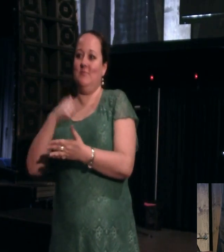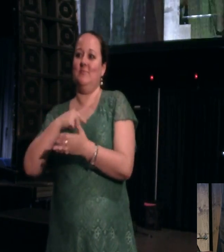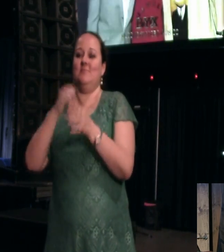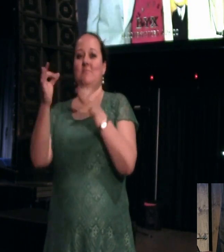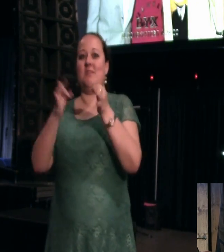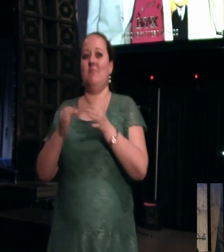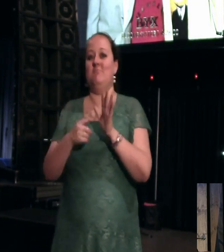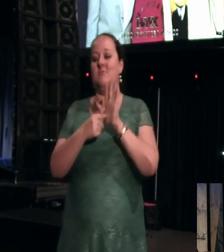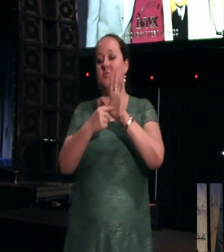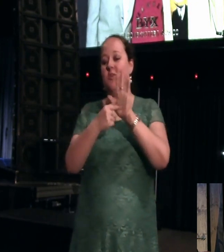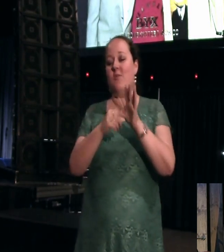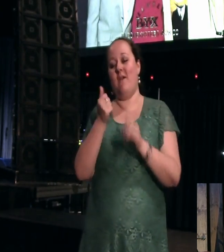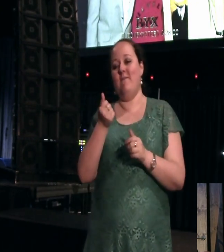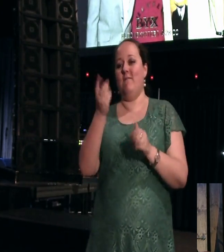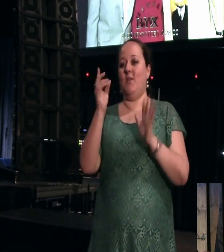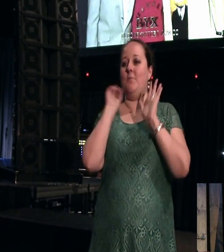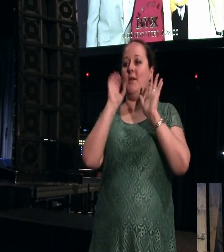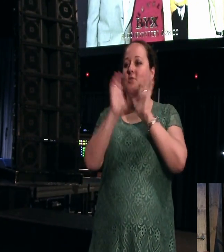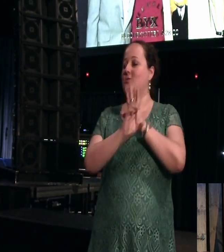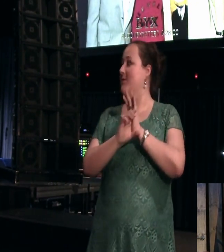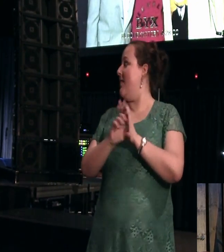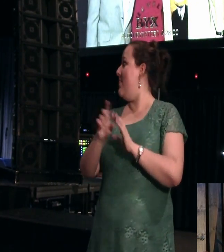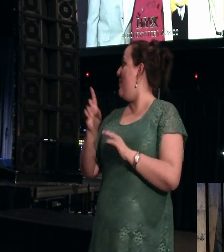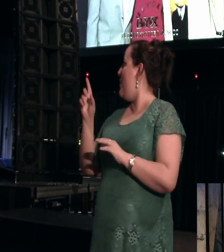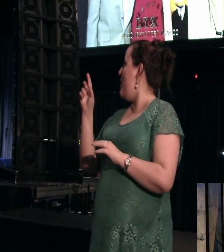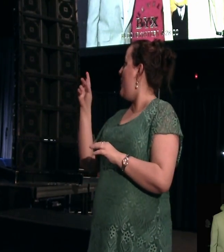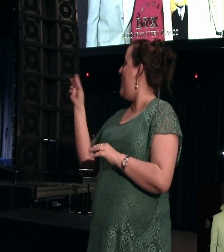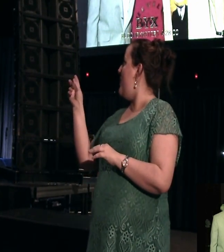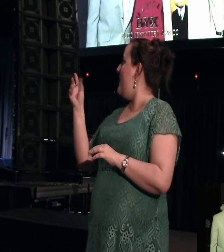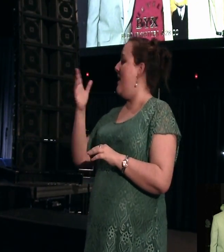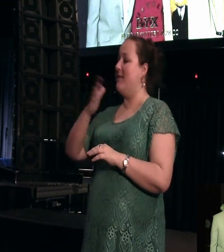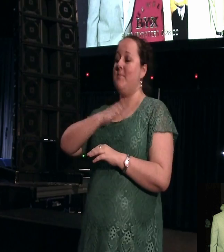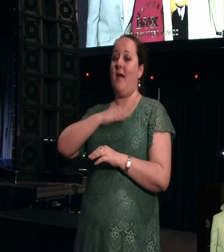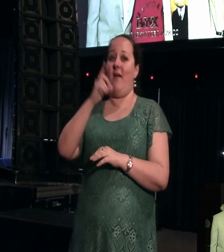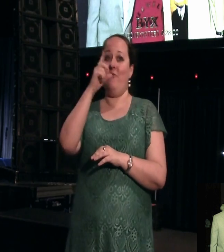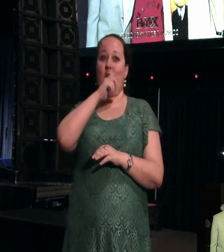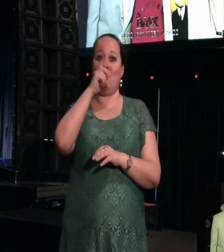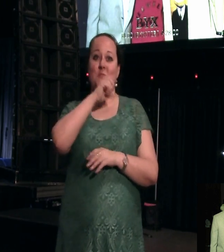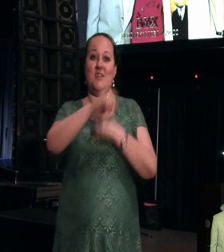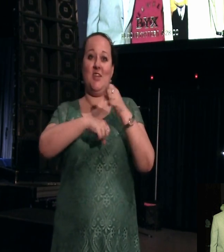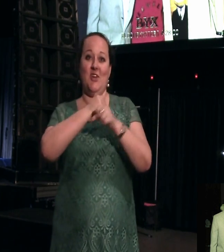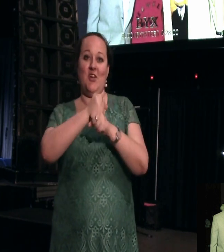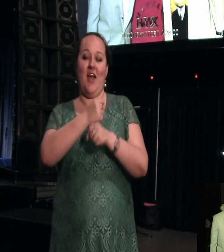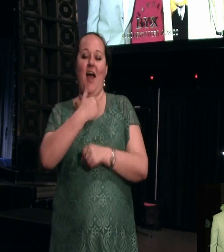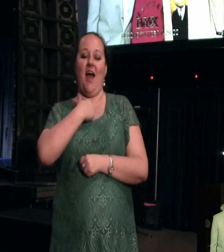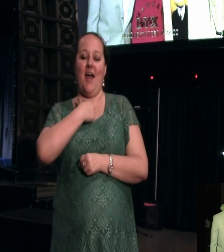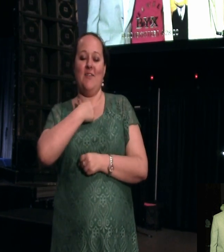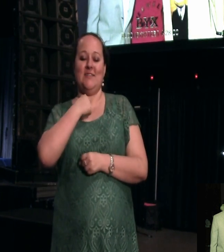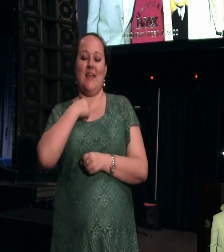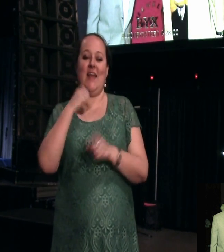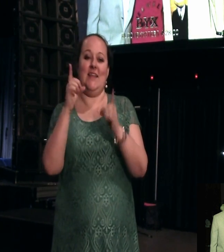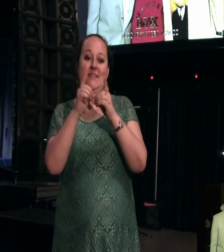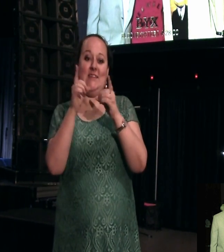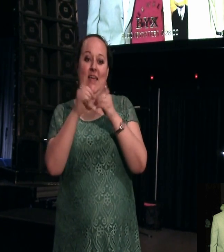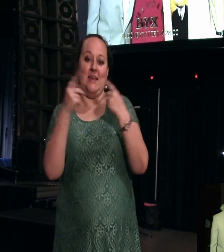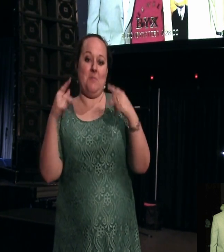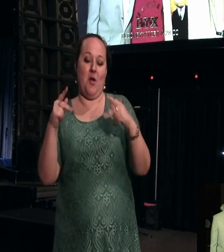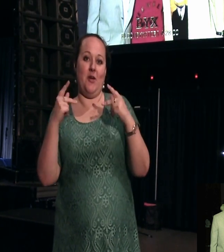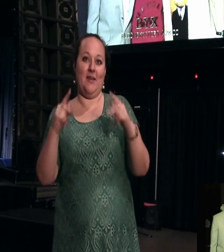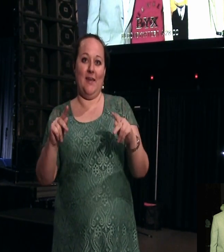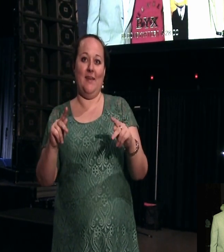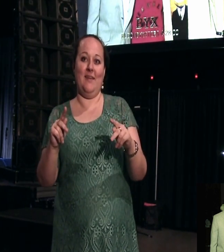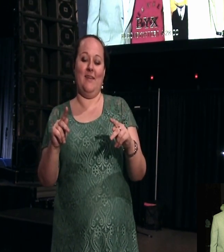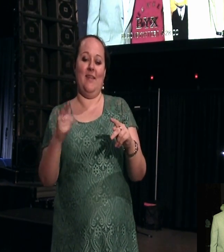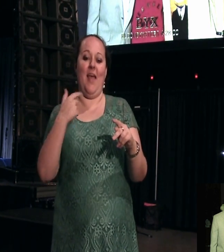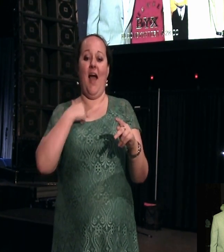me in college. So let me just show you a few pictures. Here's the first one. This is me, my freshman year. I was